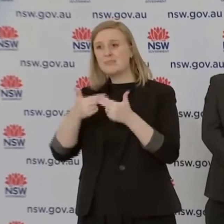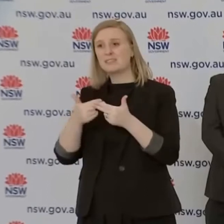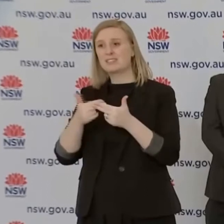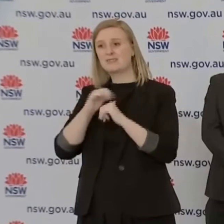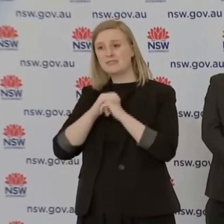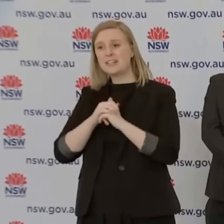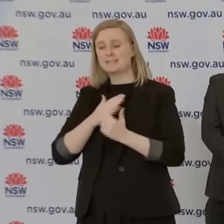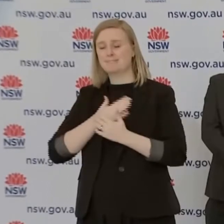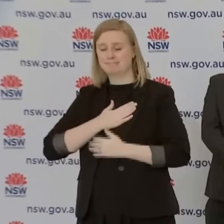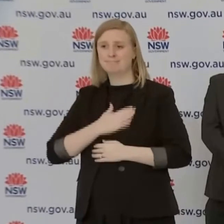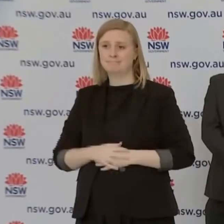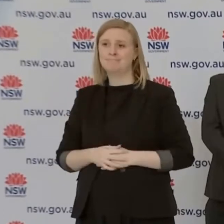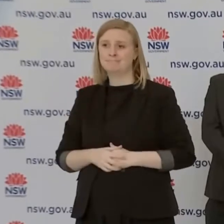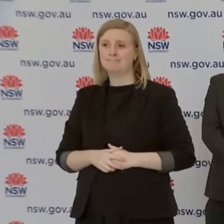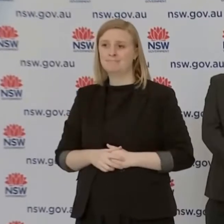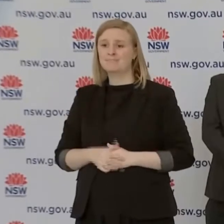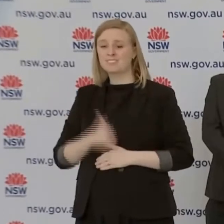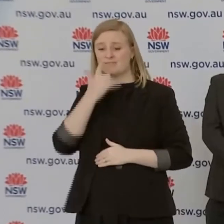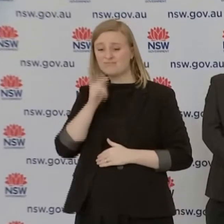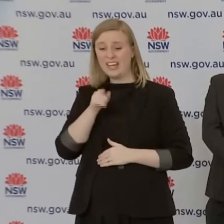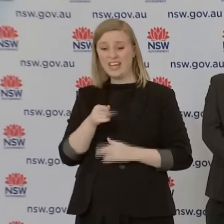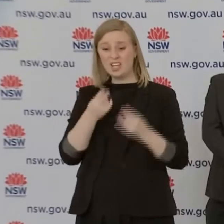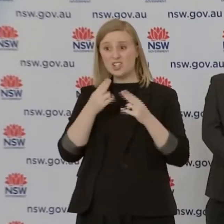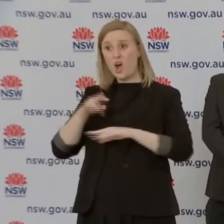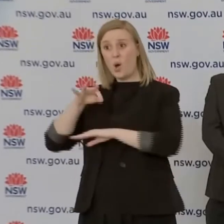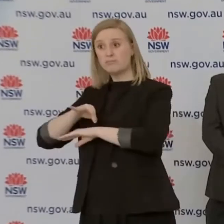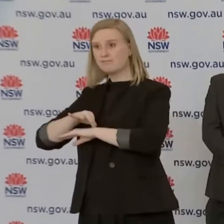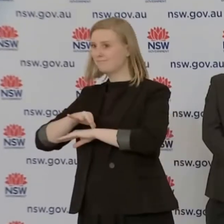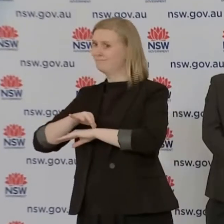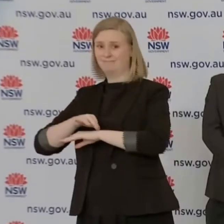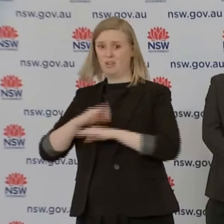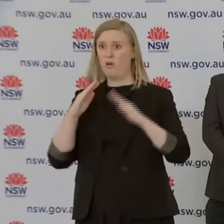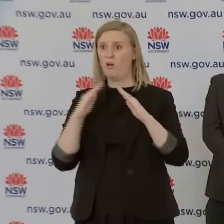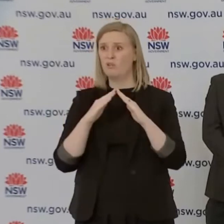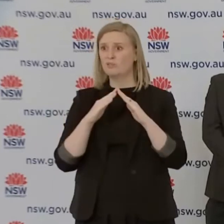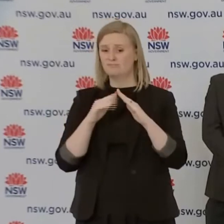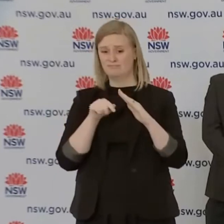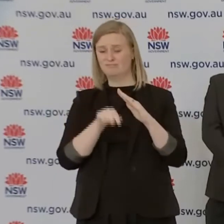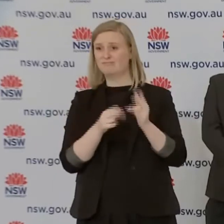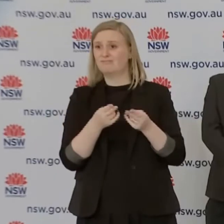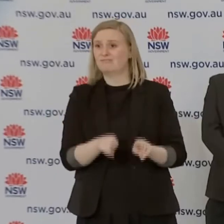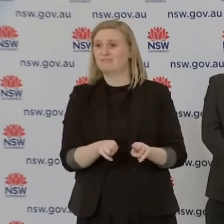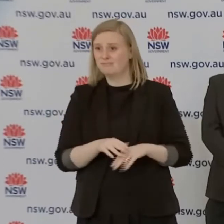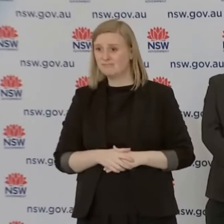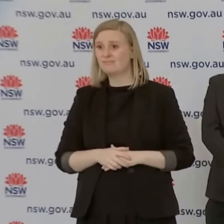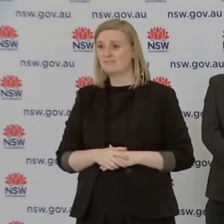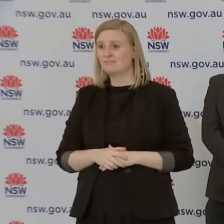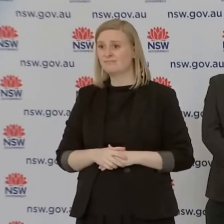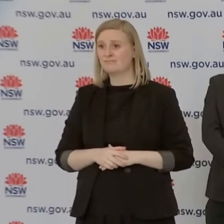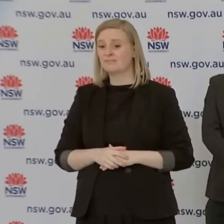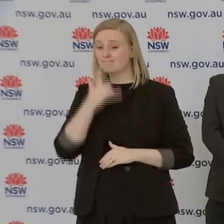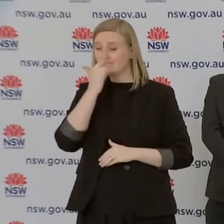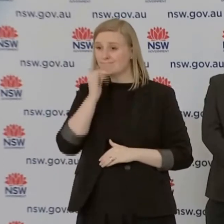again how this disease is lethal, how it affects people of all ages. Unfortunately, the gentleman